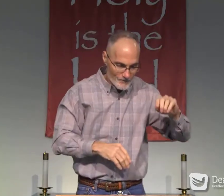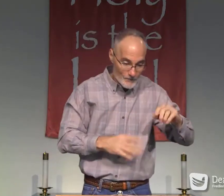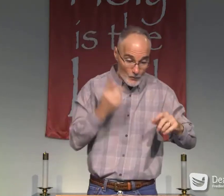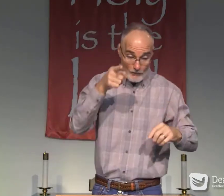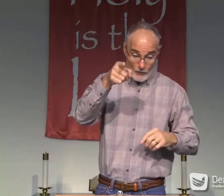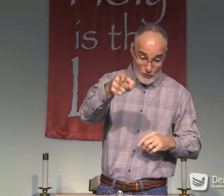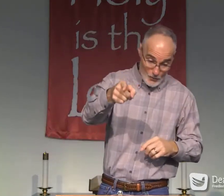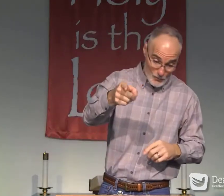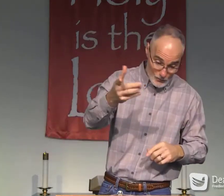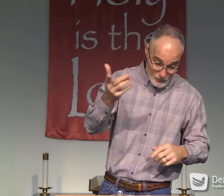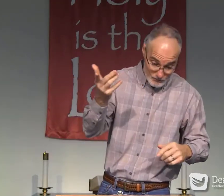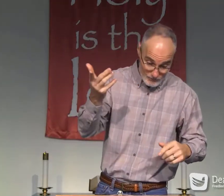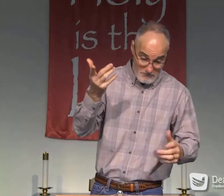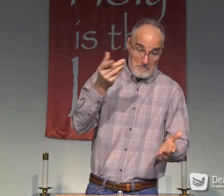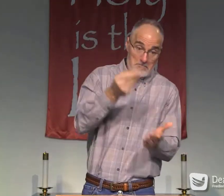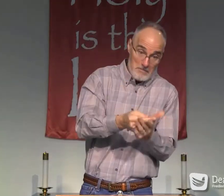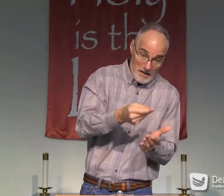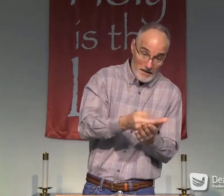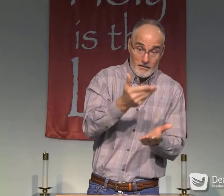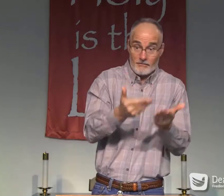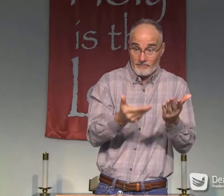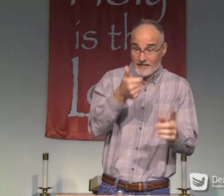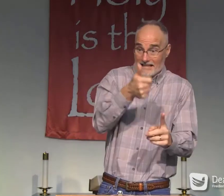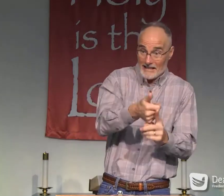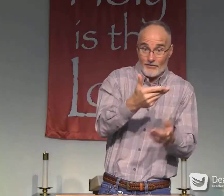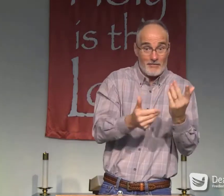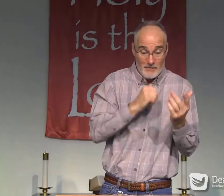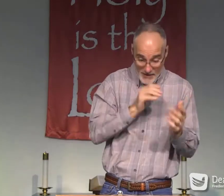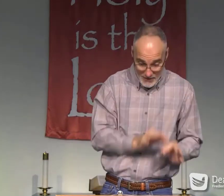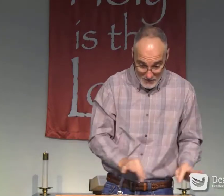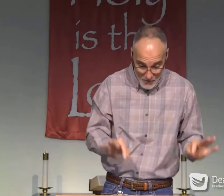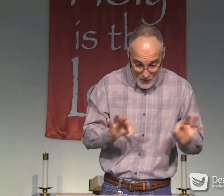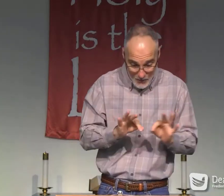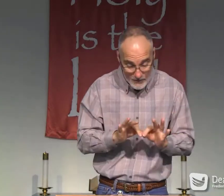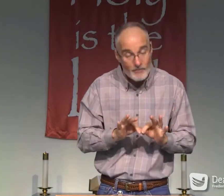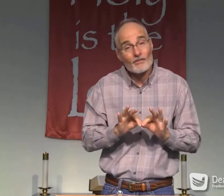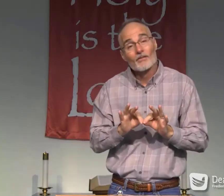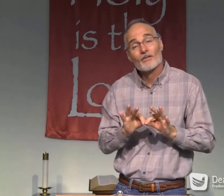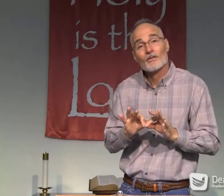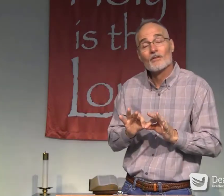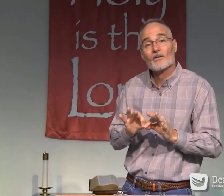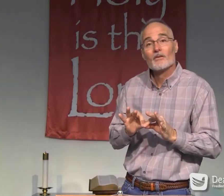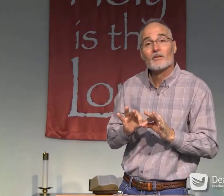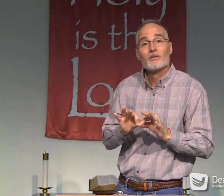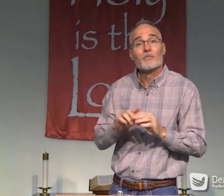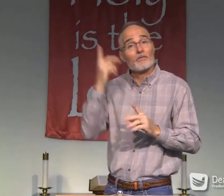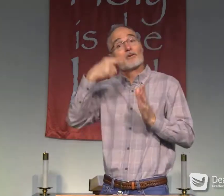replacing the God instead of the God. So maybe money is not important to